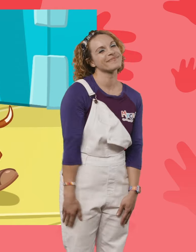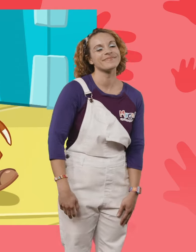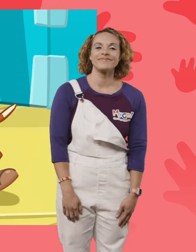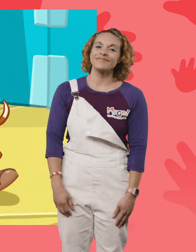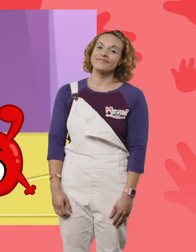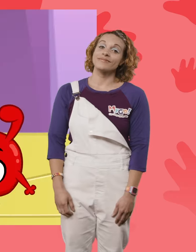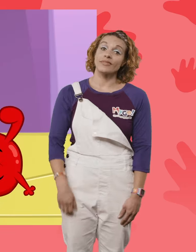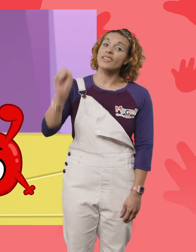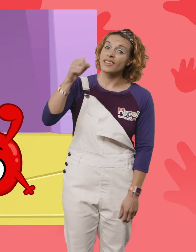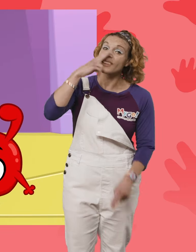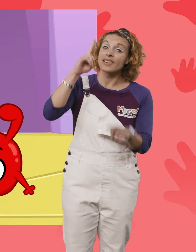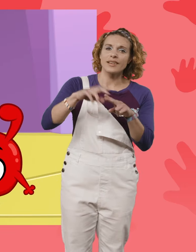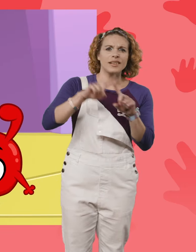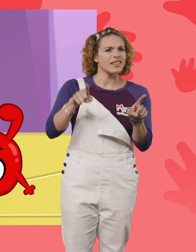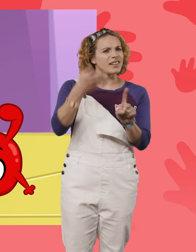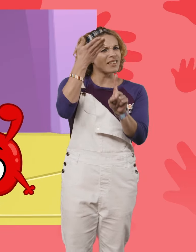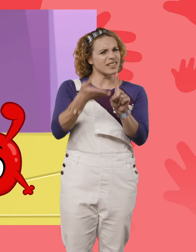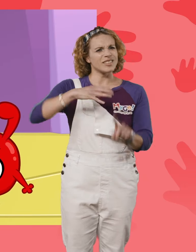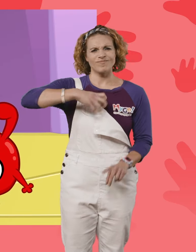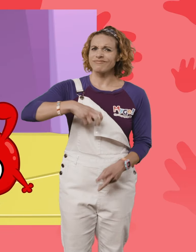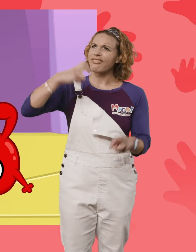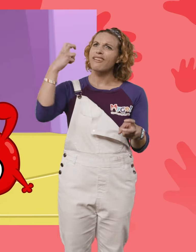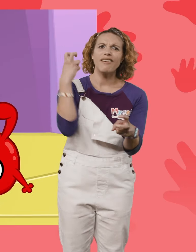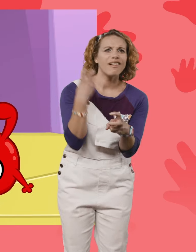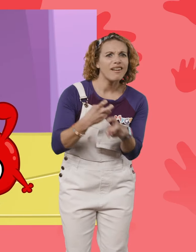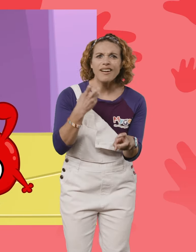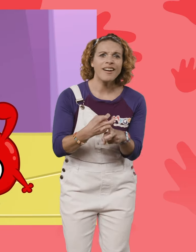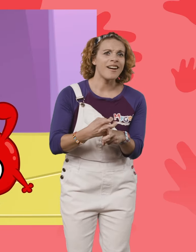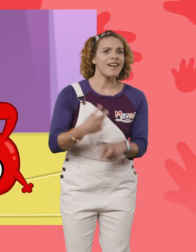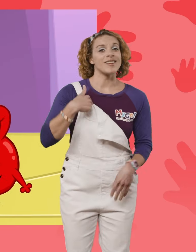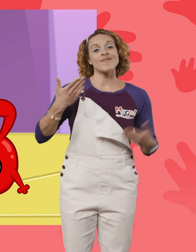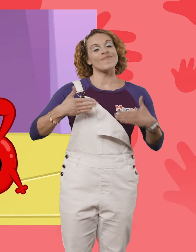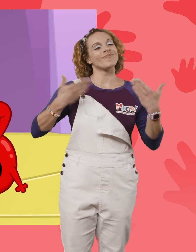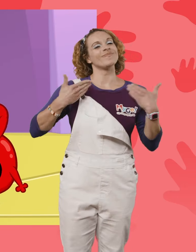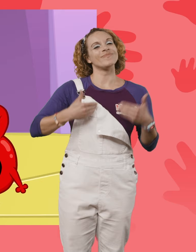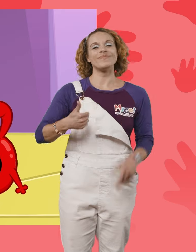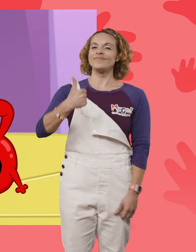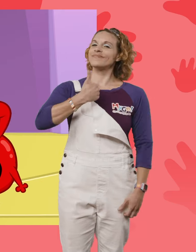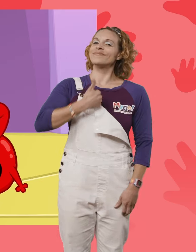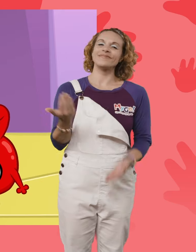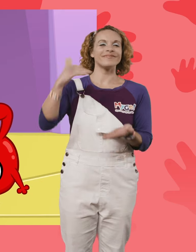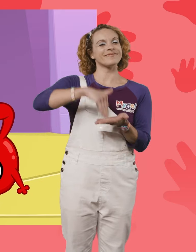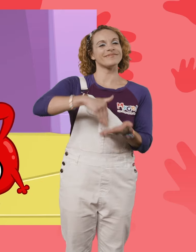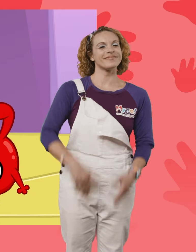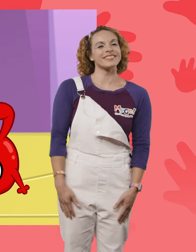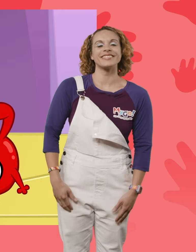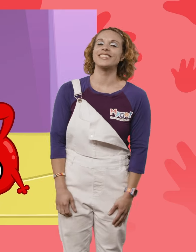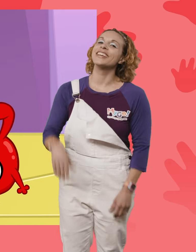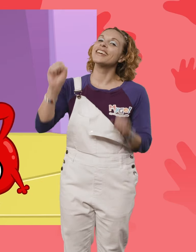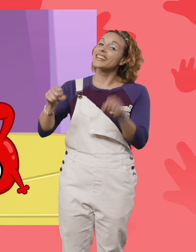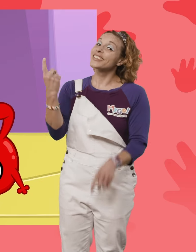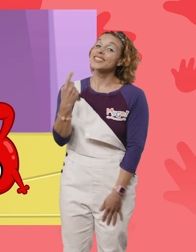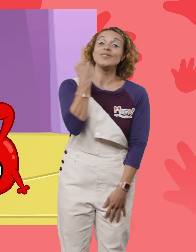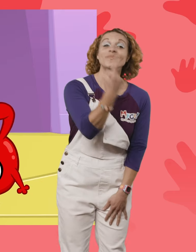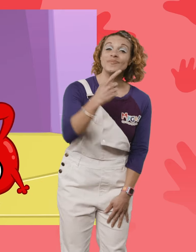Barky! It was fun, but being a Morphle was so hard. I'm happy to be myself again. There